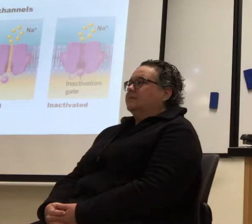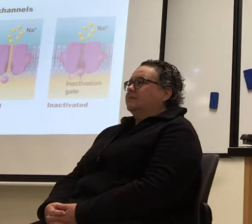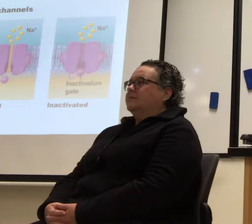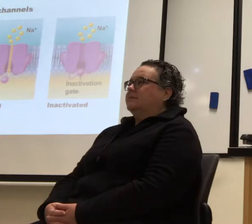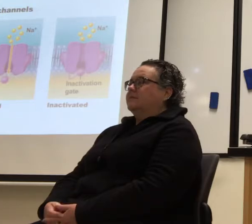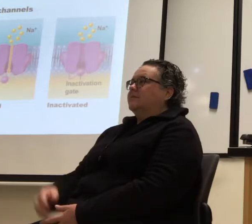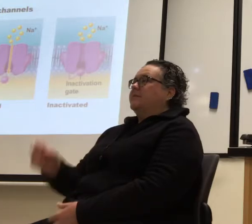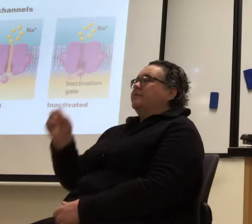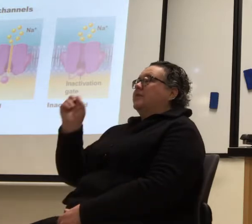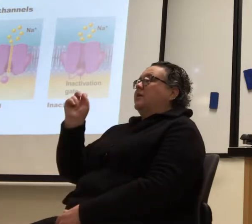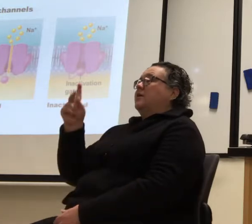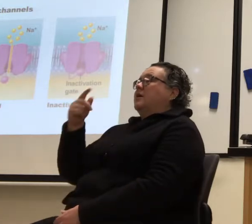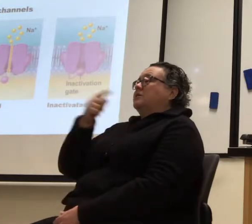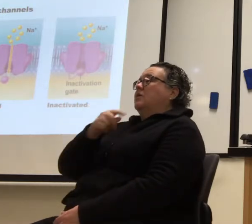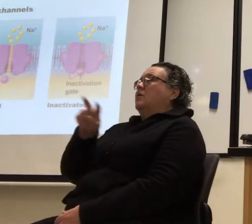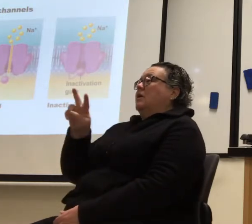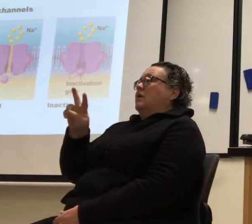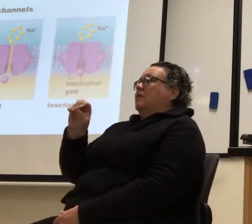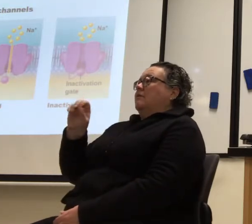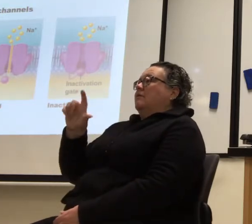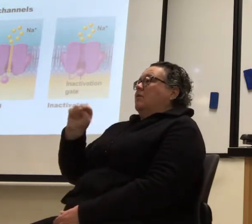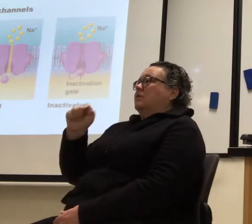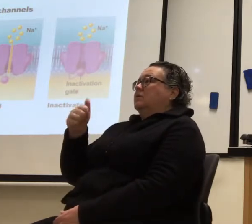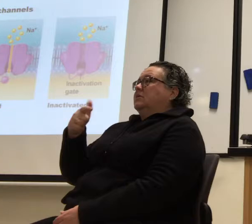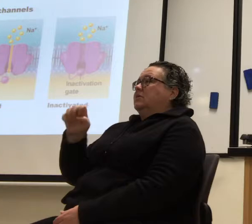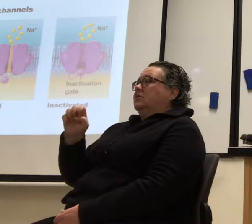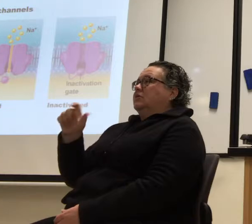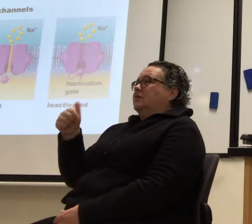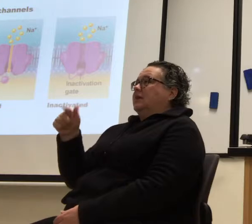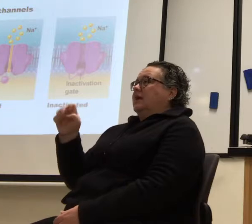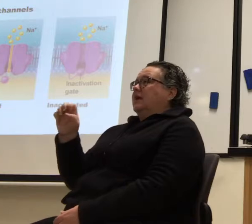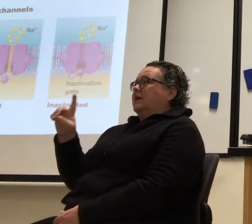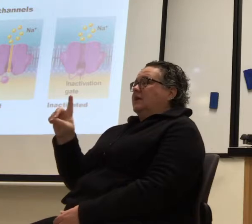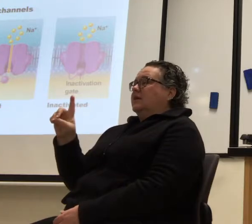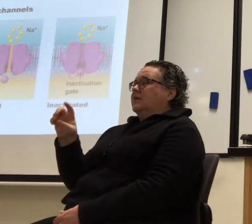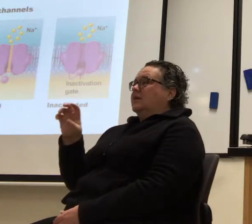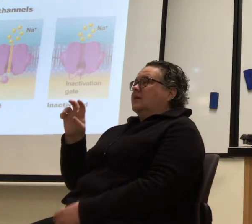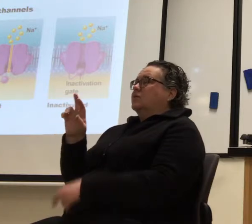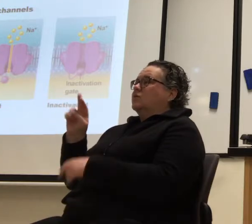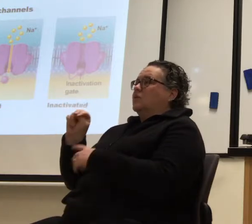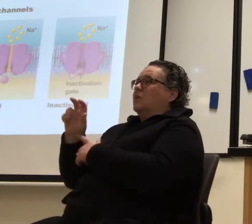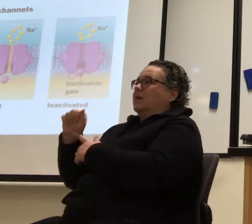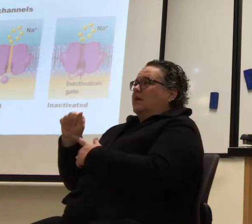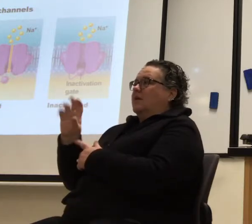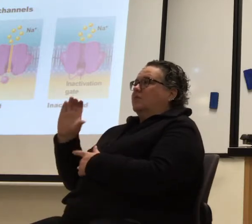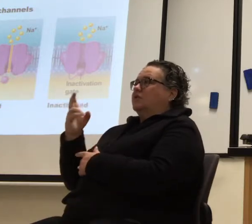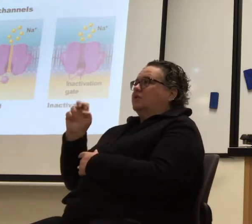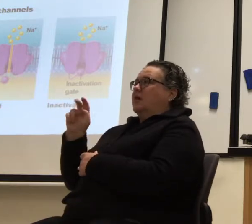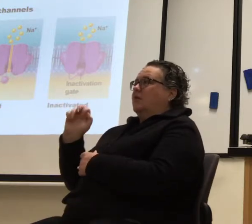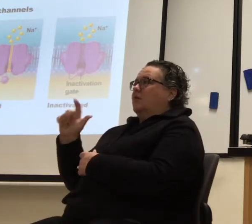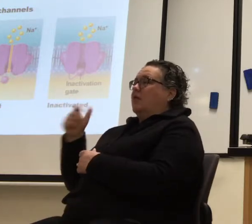All right, so this is a voltage-gated sodium channel. And I've drawn one of the two gates,